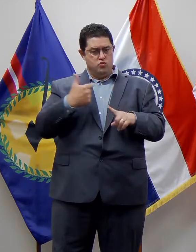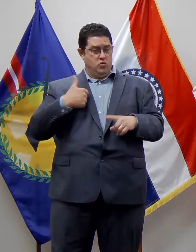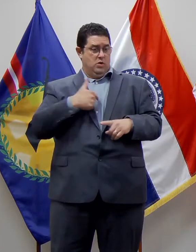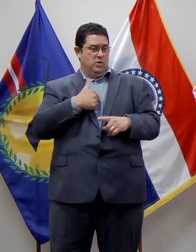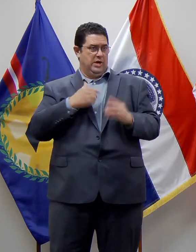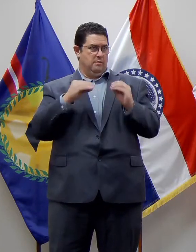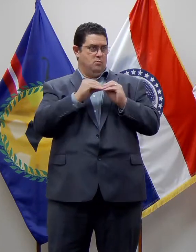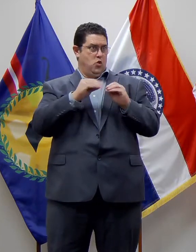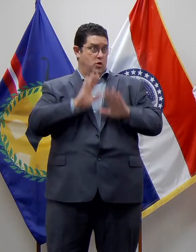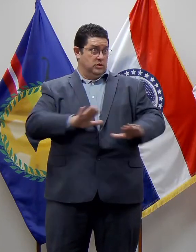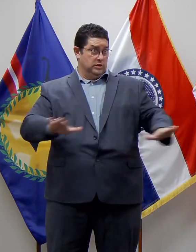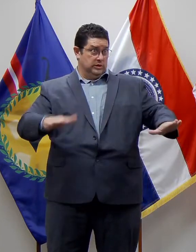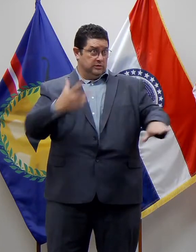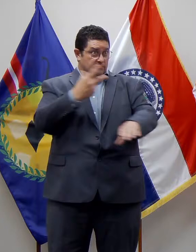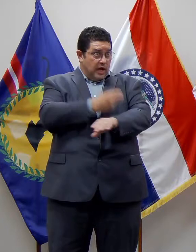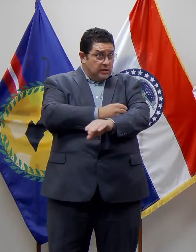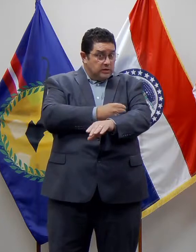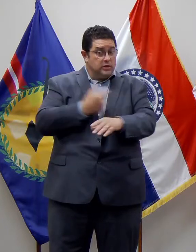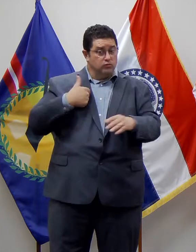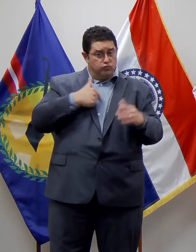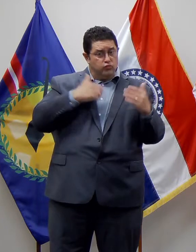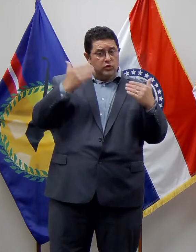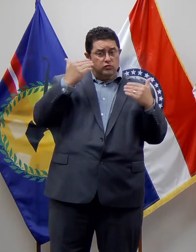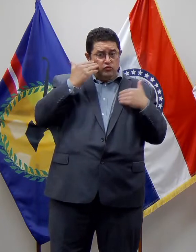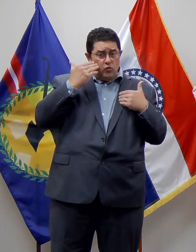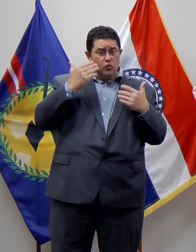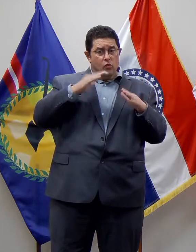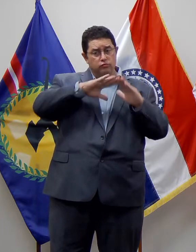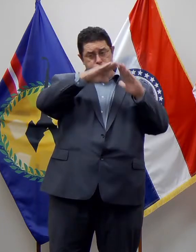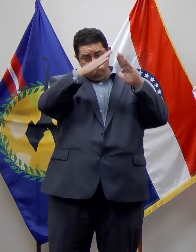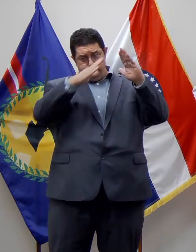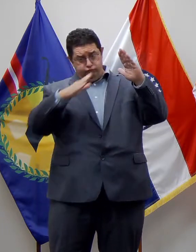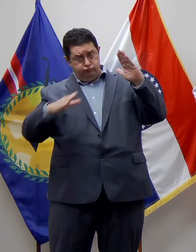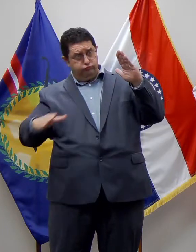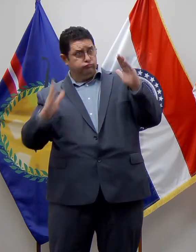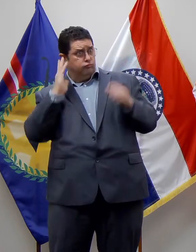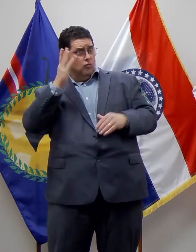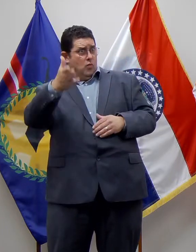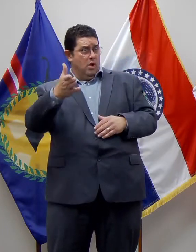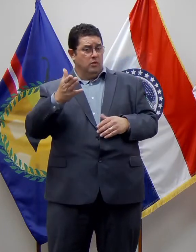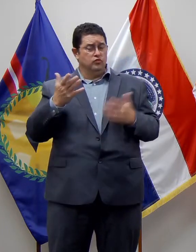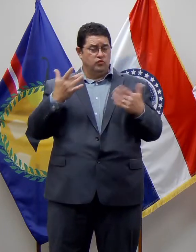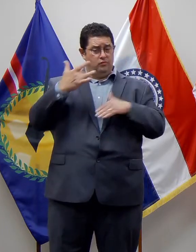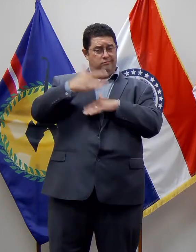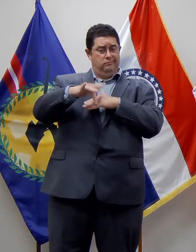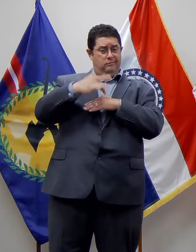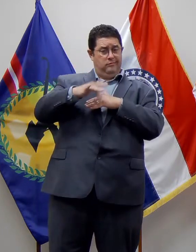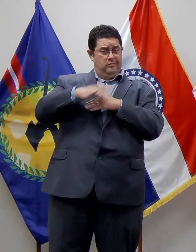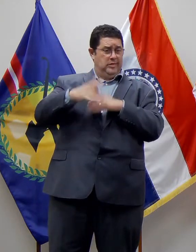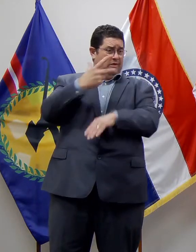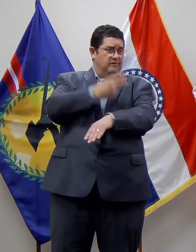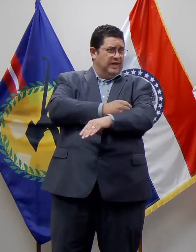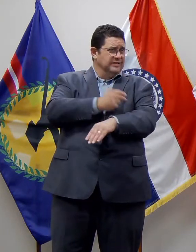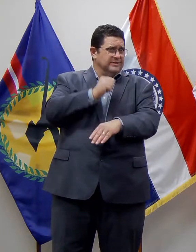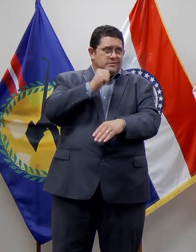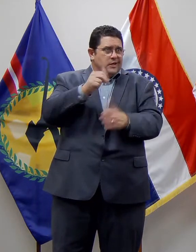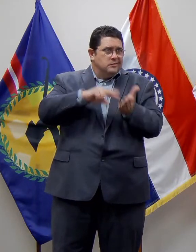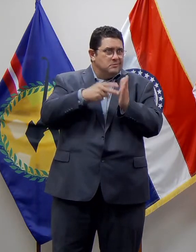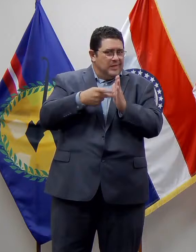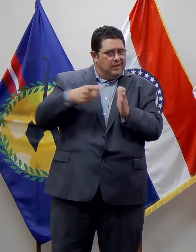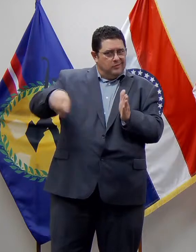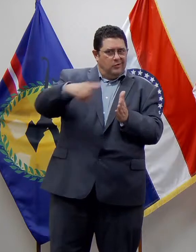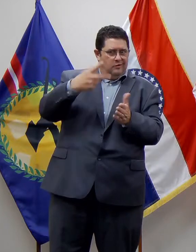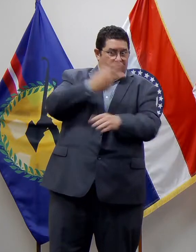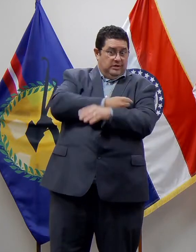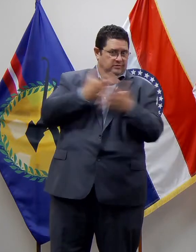kids vaccinated, then we know that the cases will trend down. So the availability of the vaccine doesn't mean that the kids are